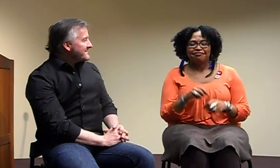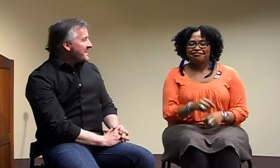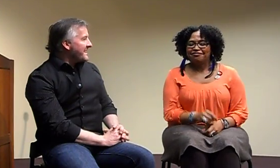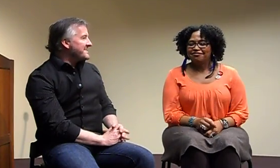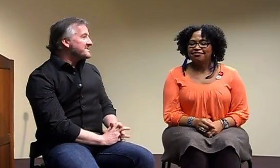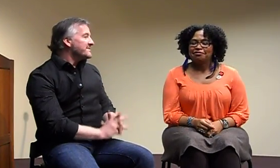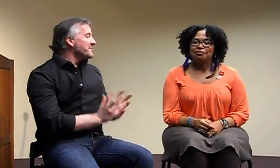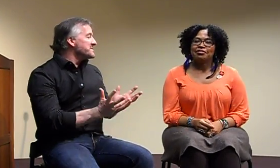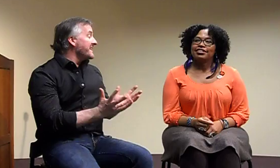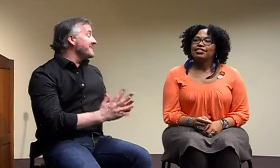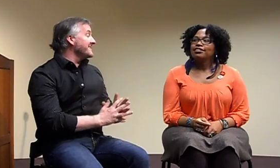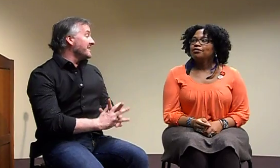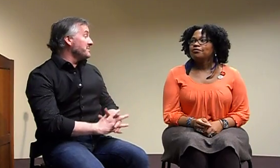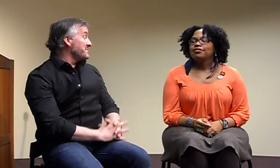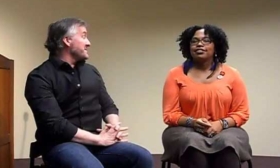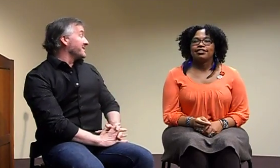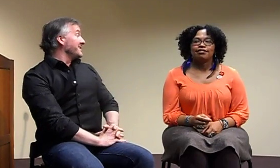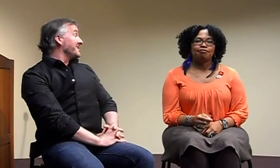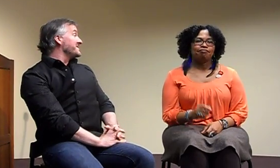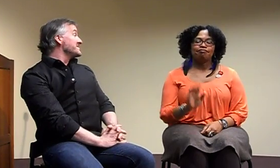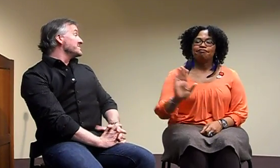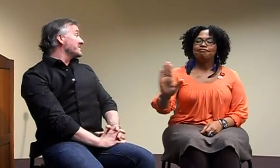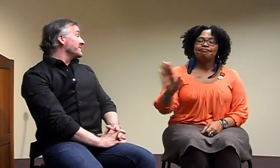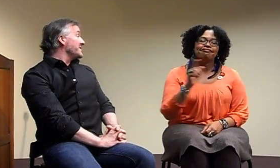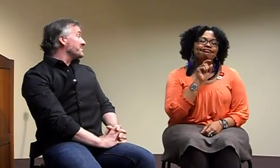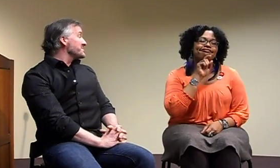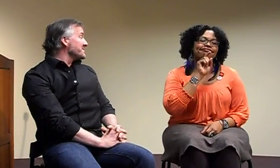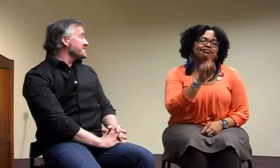they asked if there was anything I would particularly like to do given the opportunity.